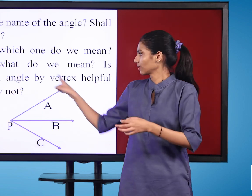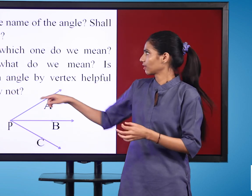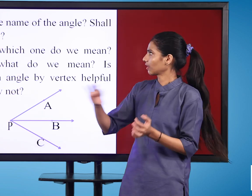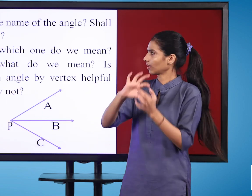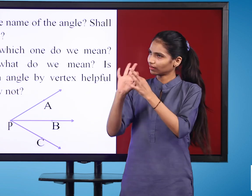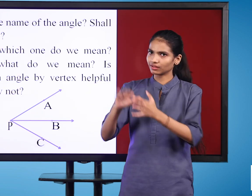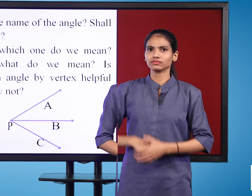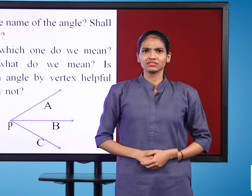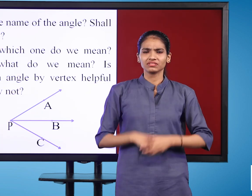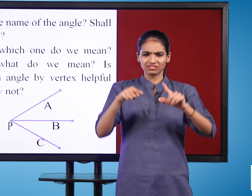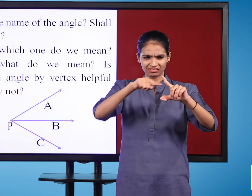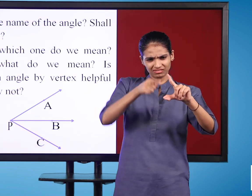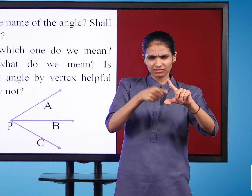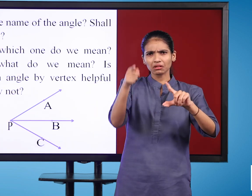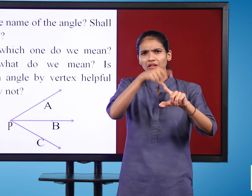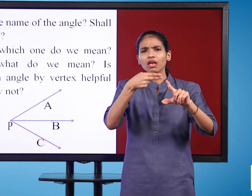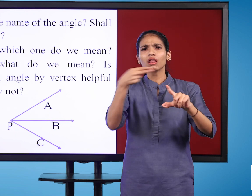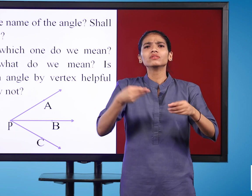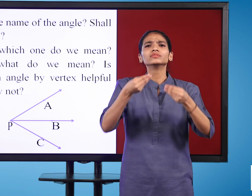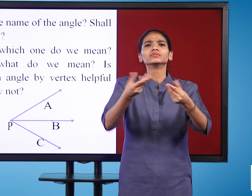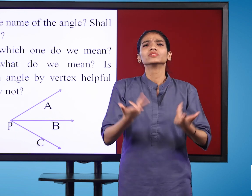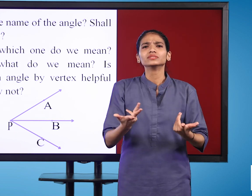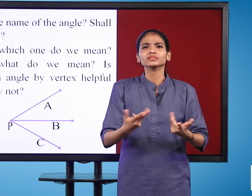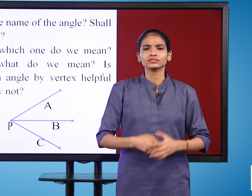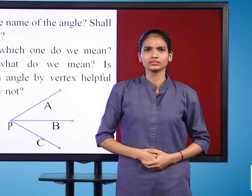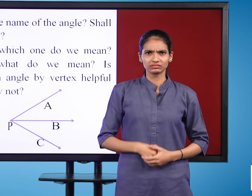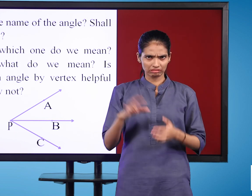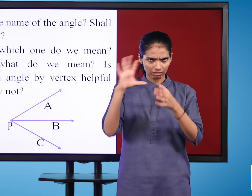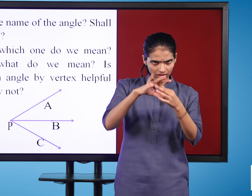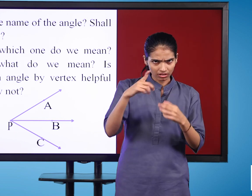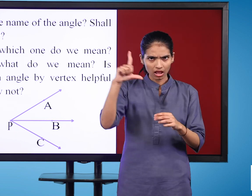angle? Shall we say angle P?